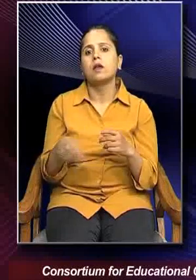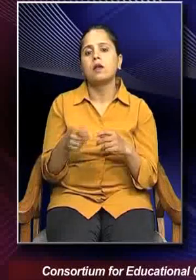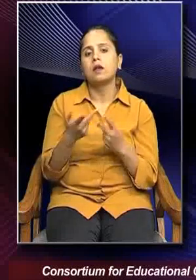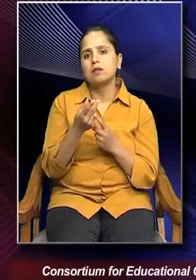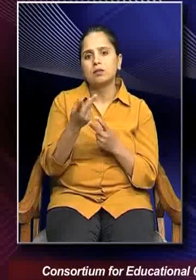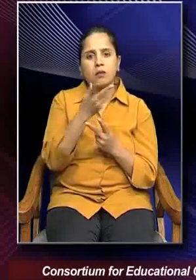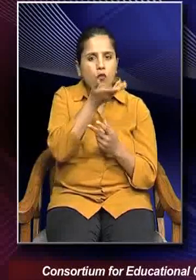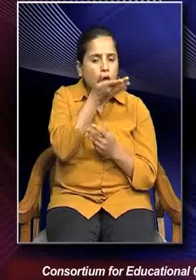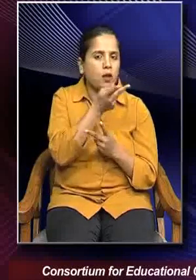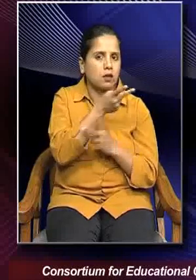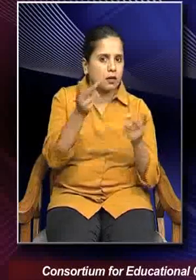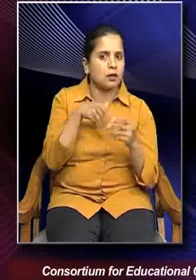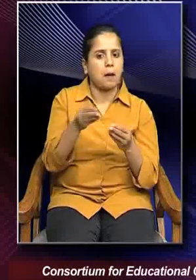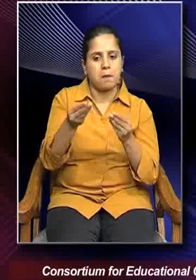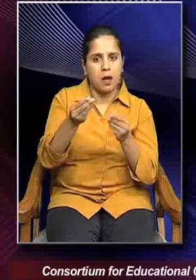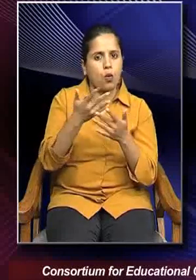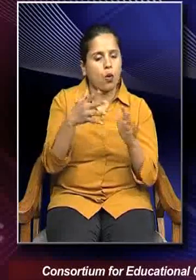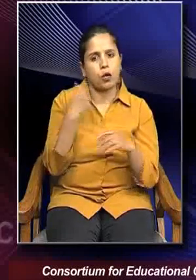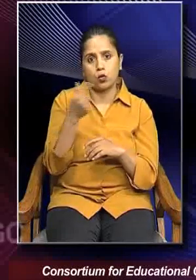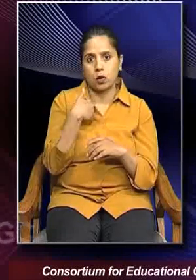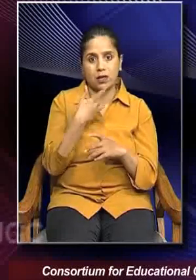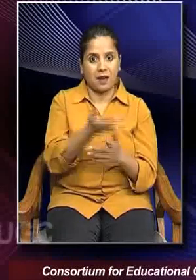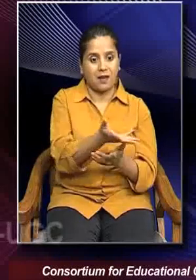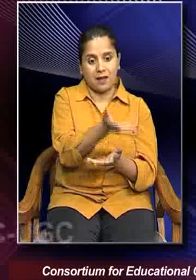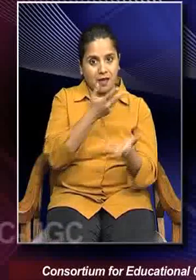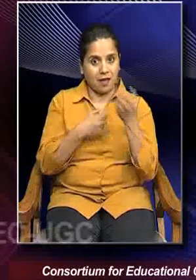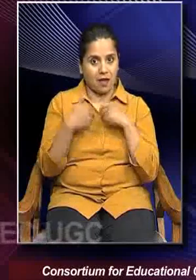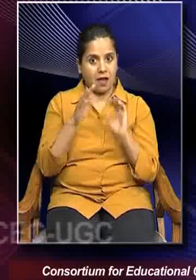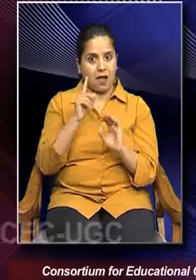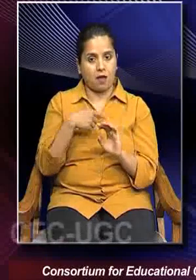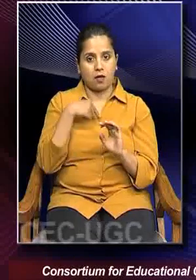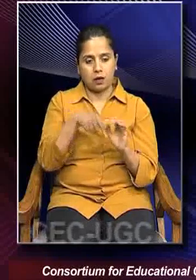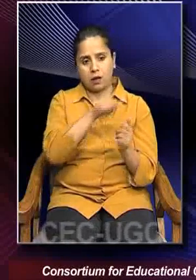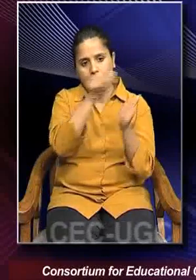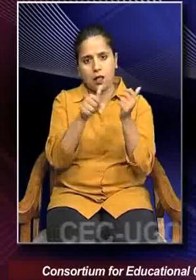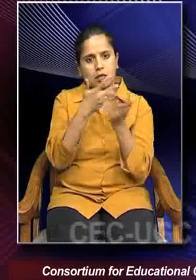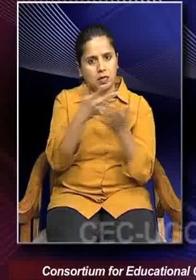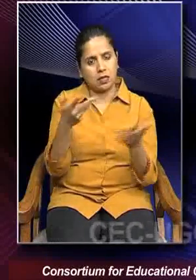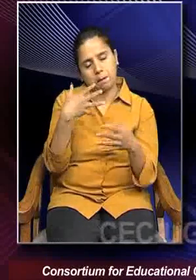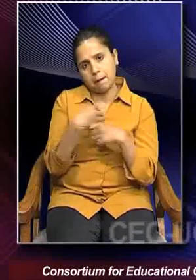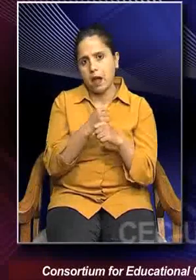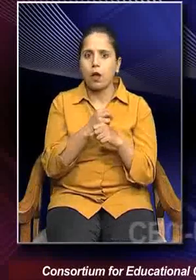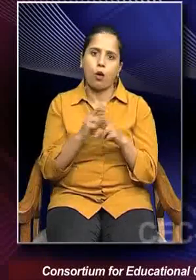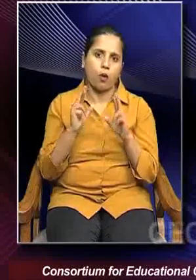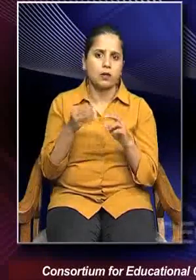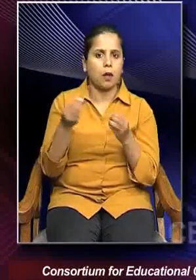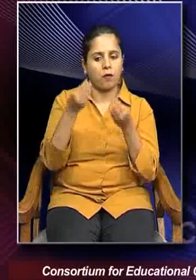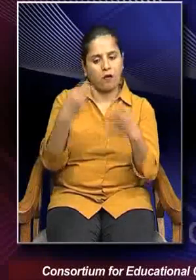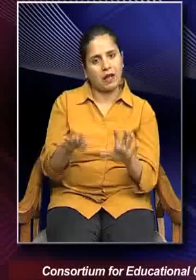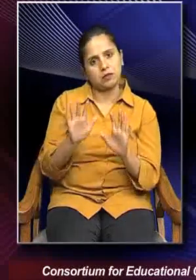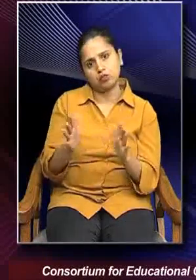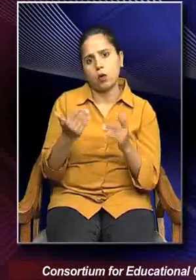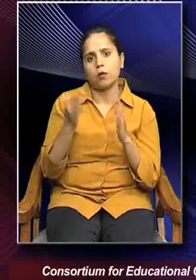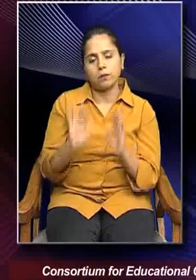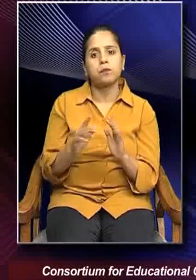modify waters. So whatever we take from nature, so there is going to be a byproduct. Some wastage will be generated,